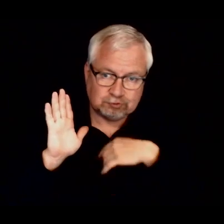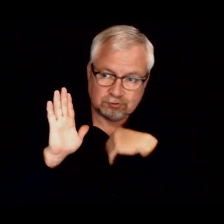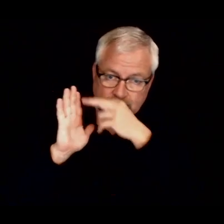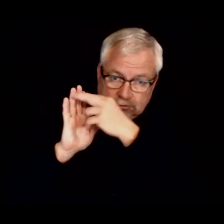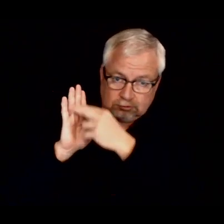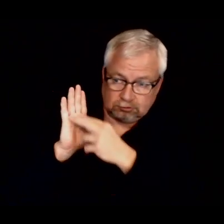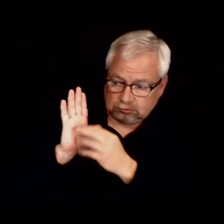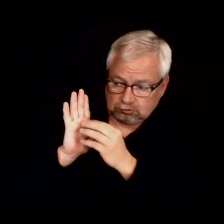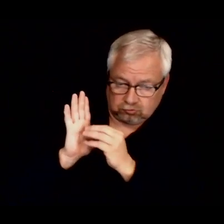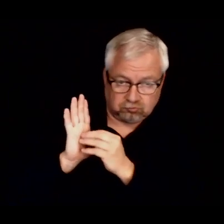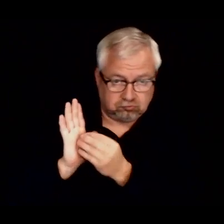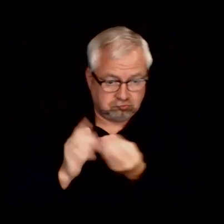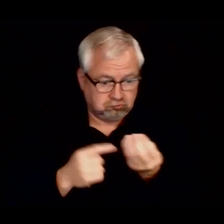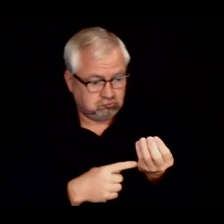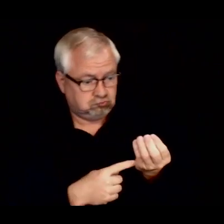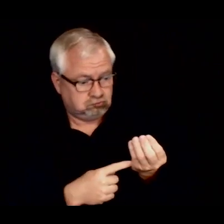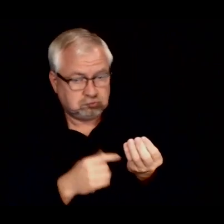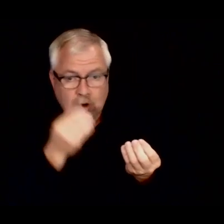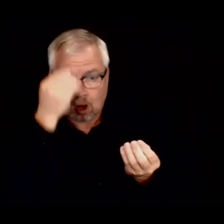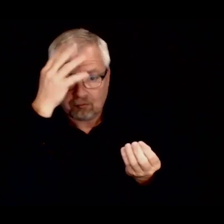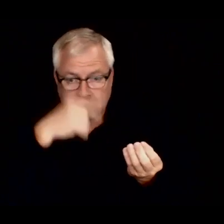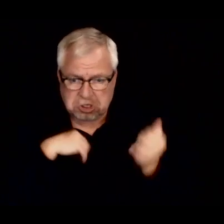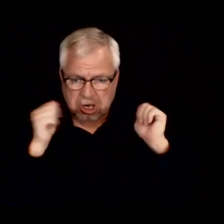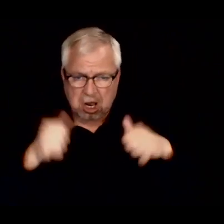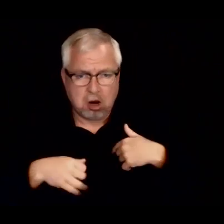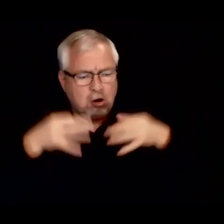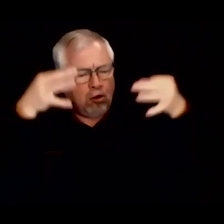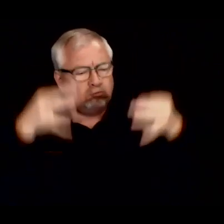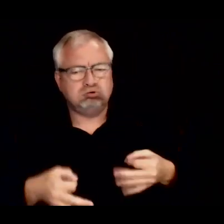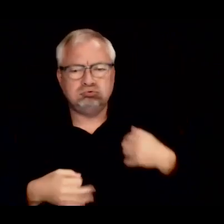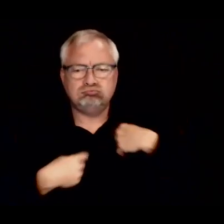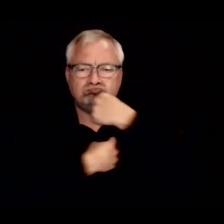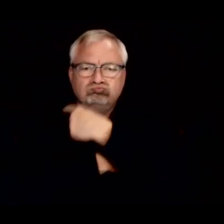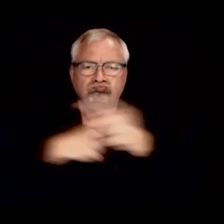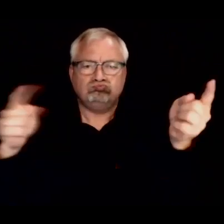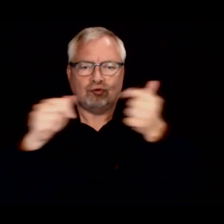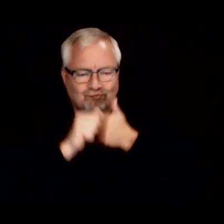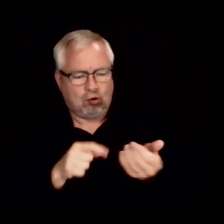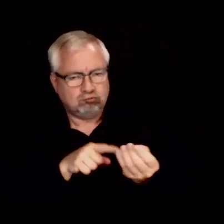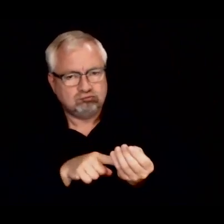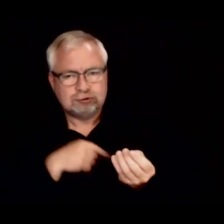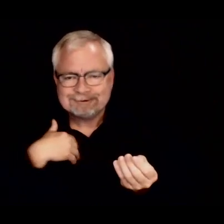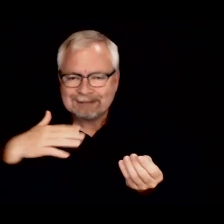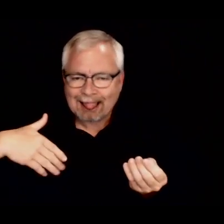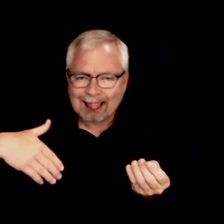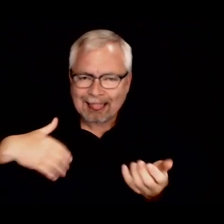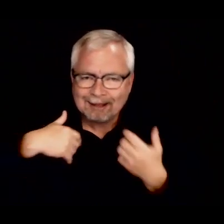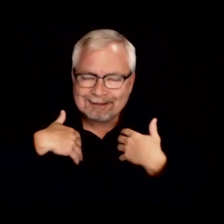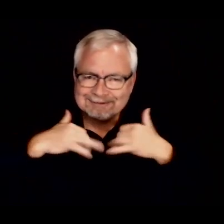definitive declaration. That's just where some of our hesitance comes in. That is, it's certainly our hope and